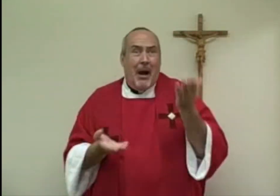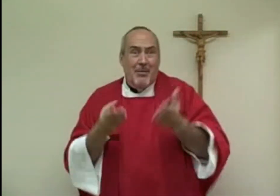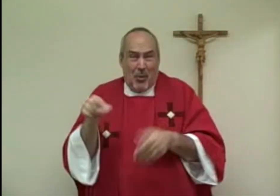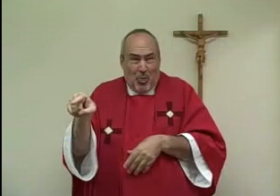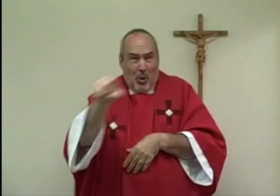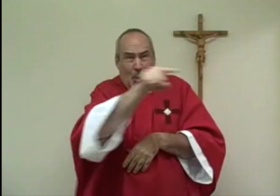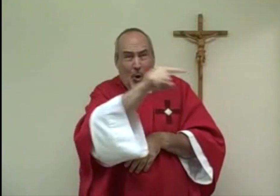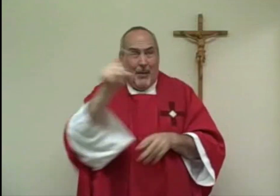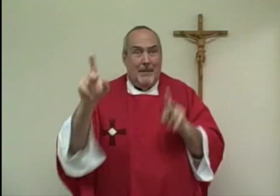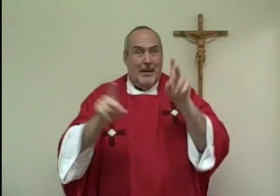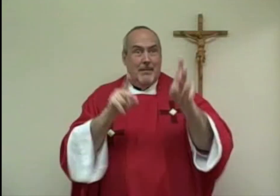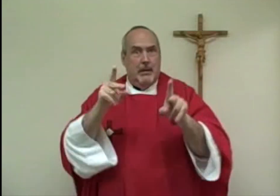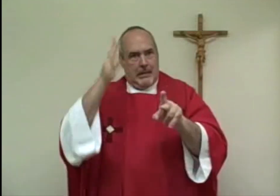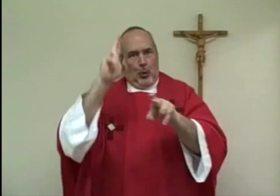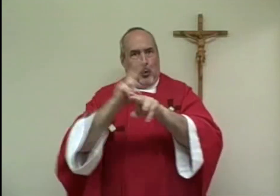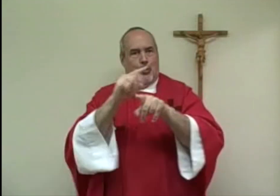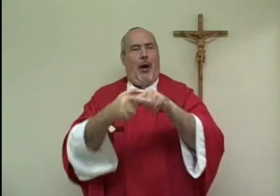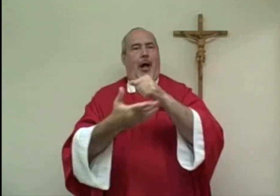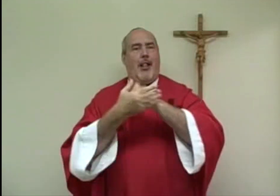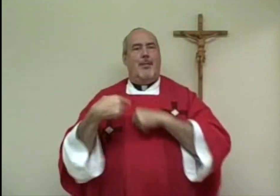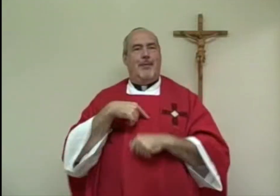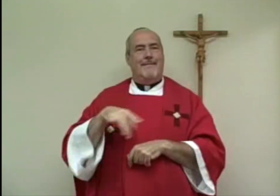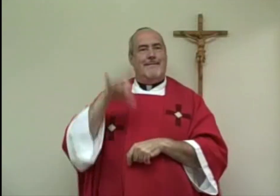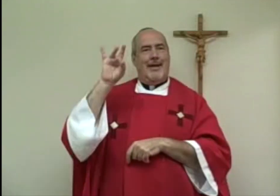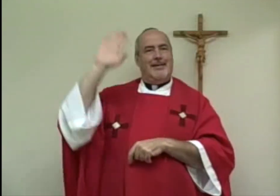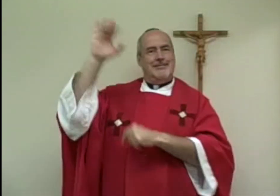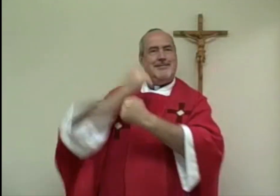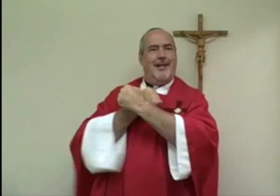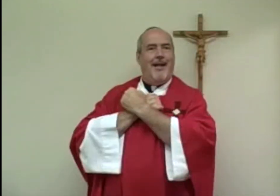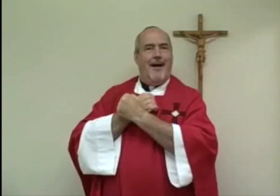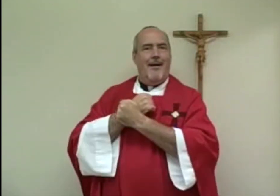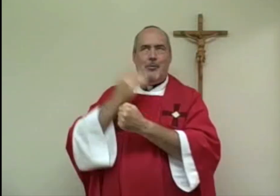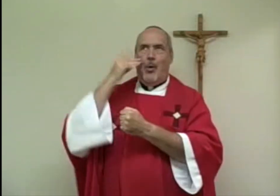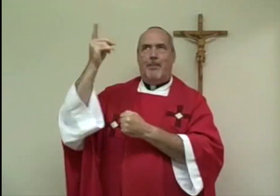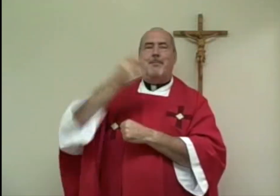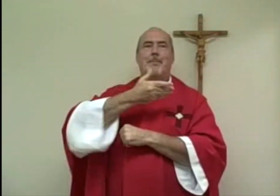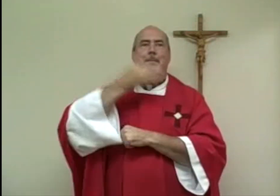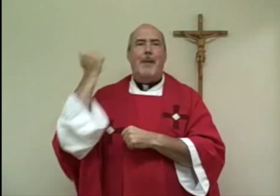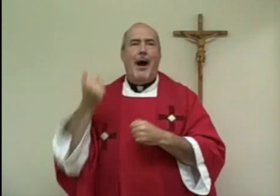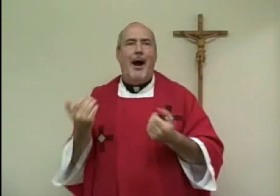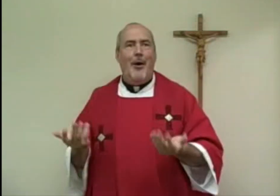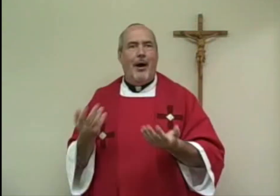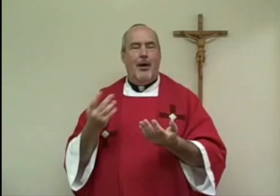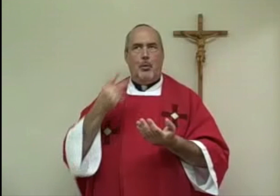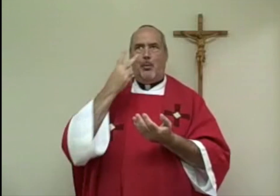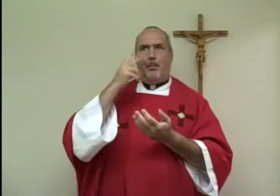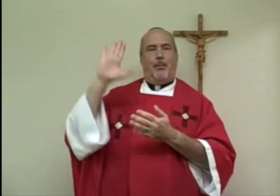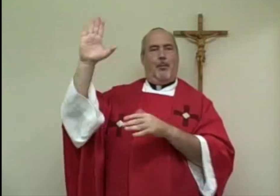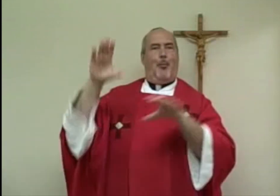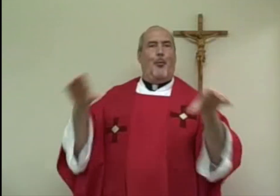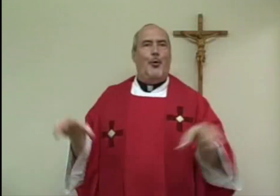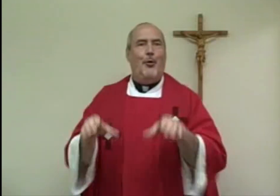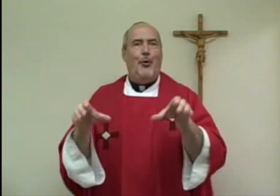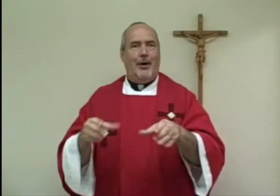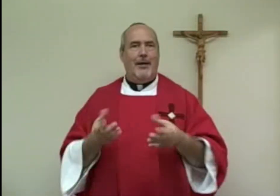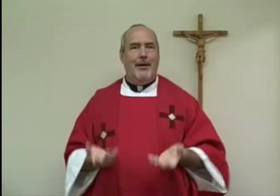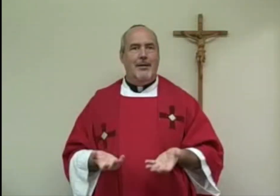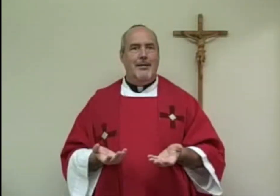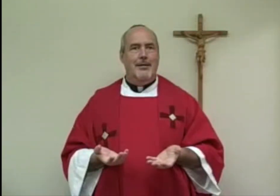down upon all of these people. But how do we know that God isn't using those people to help them find his